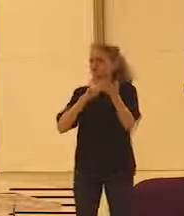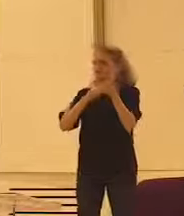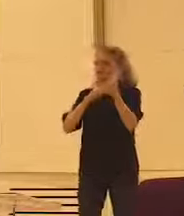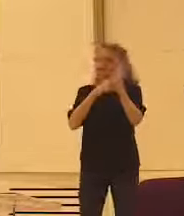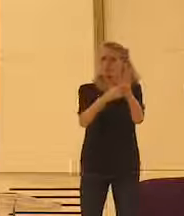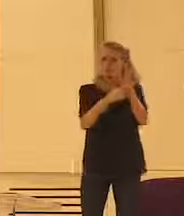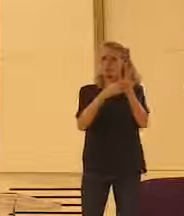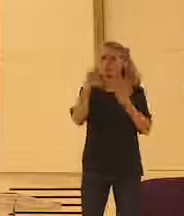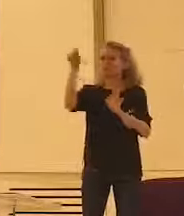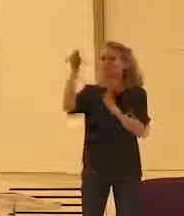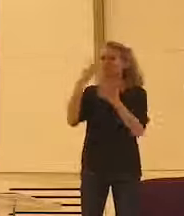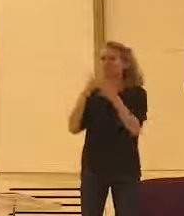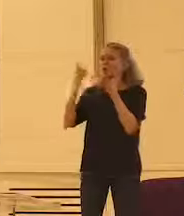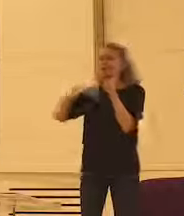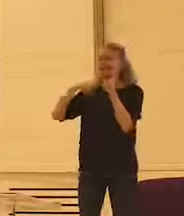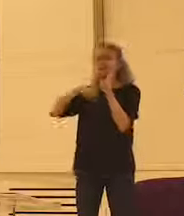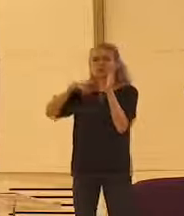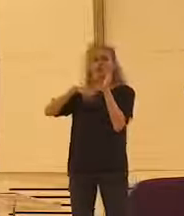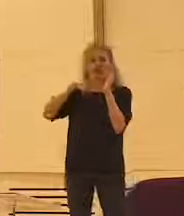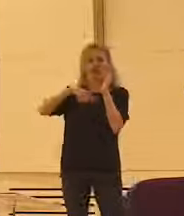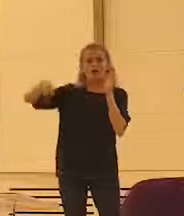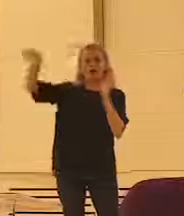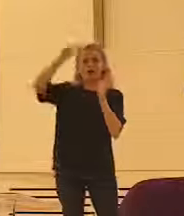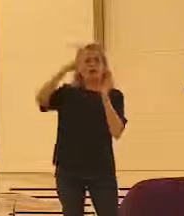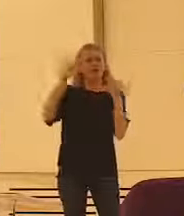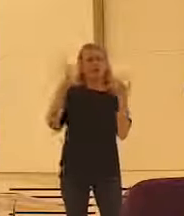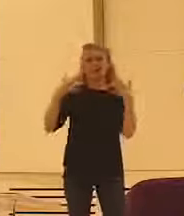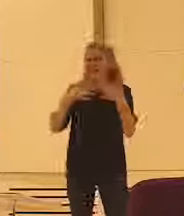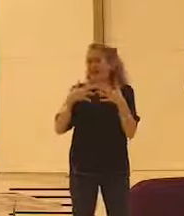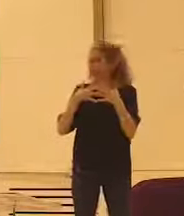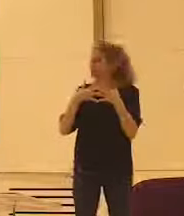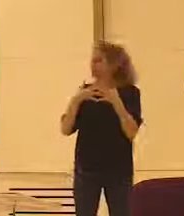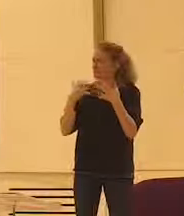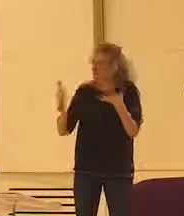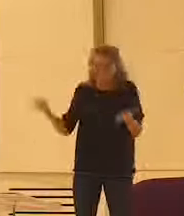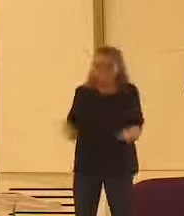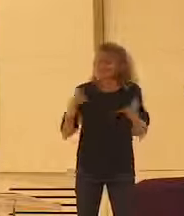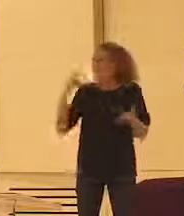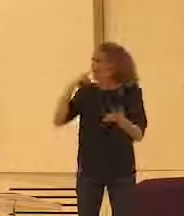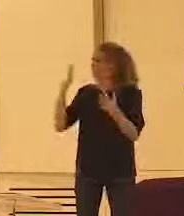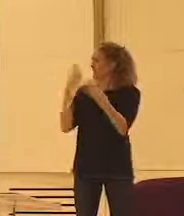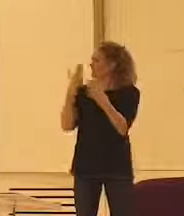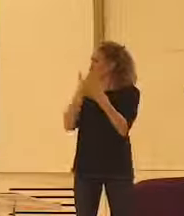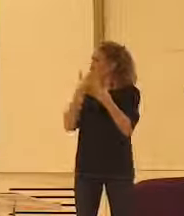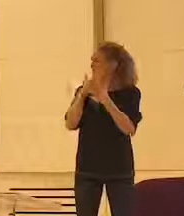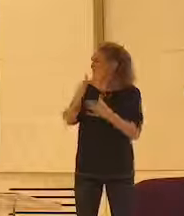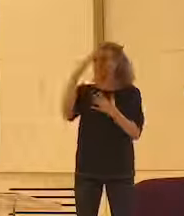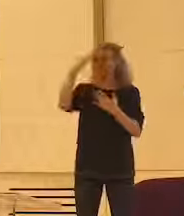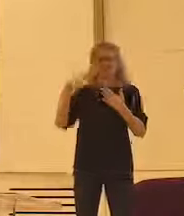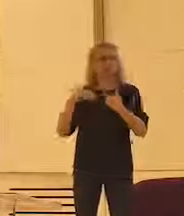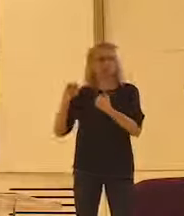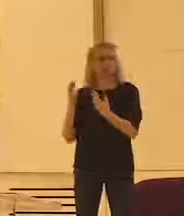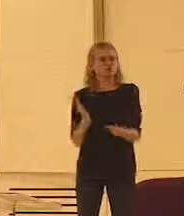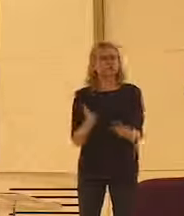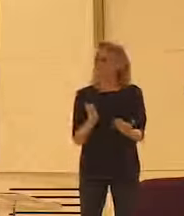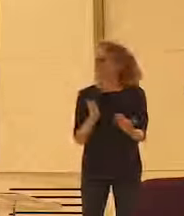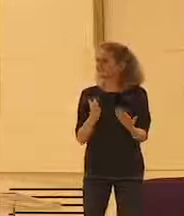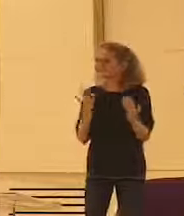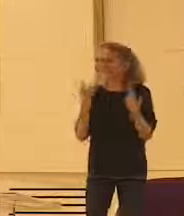JCPMH, which shows the commissioners about how to encourage deaf accessibility to mental health